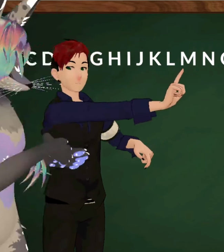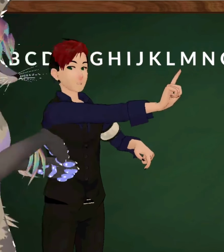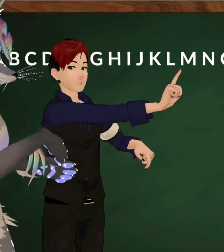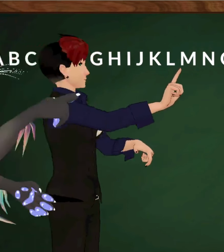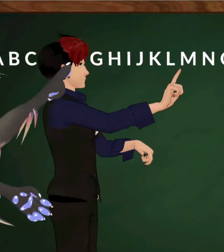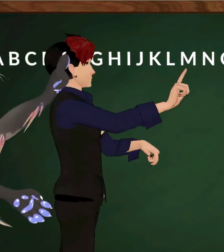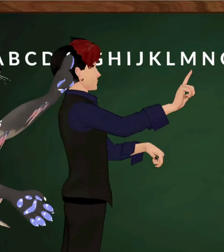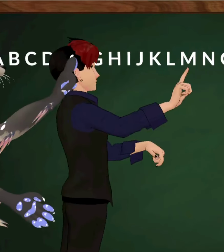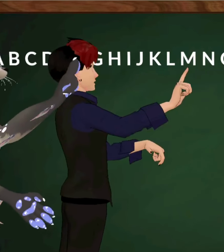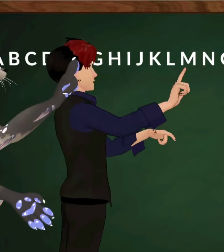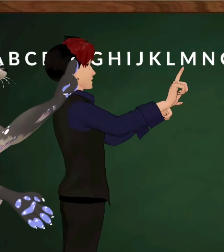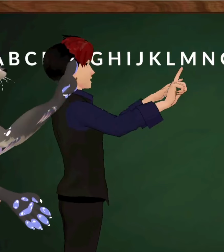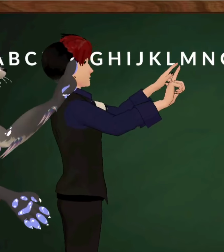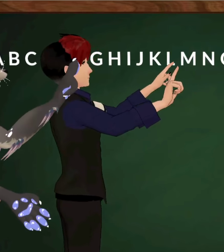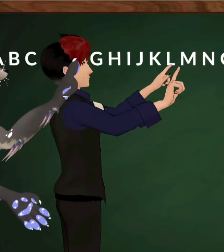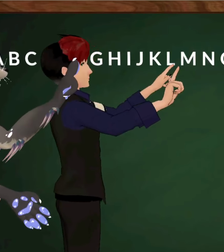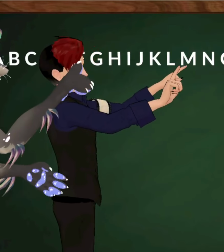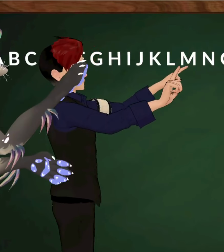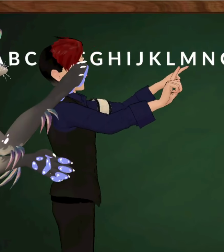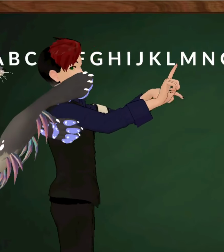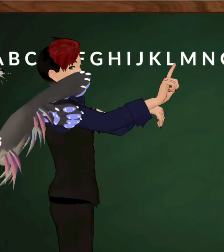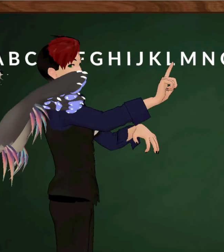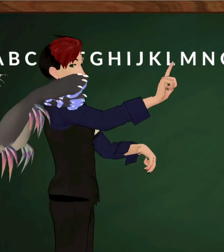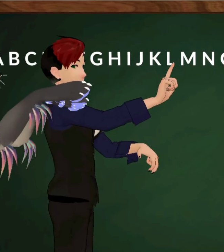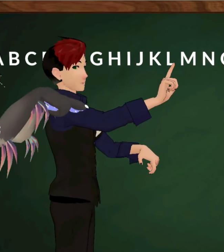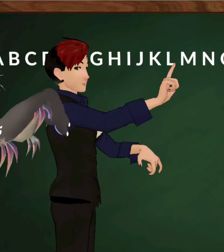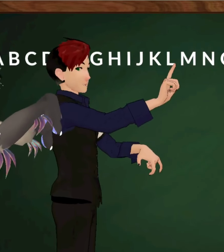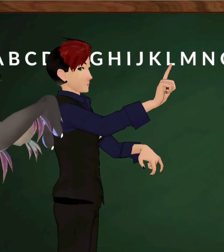L. Cool. All right, here's where we get to the fun ones.